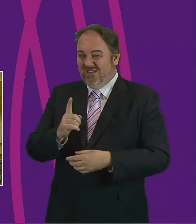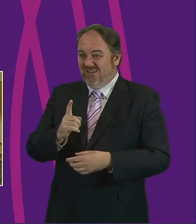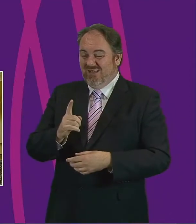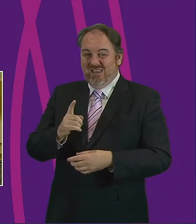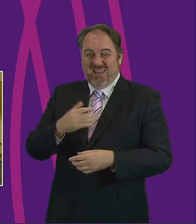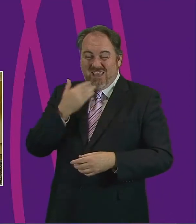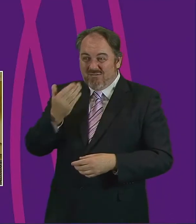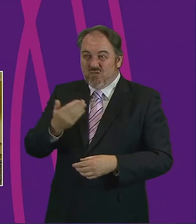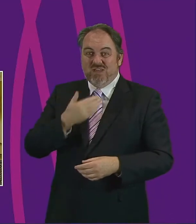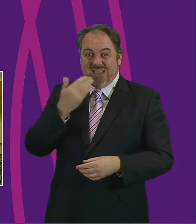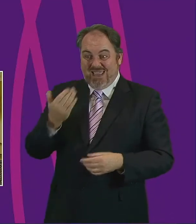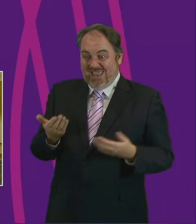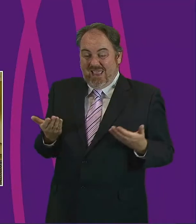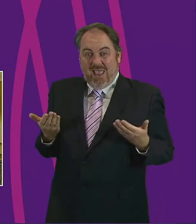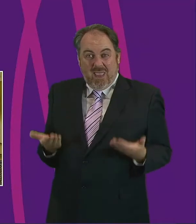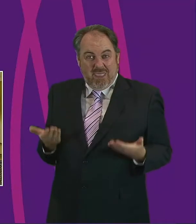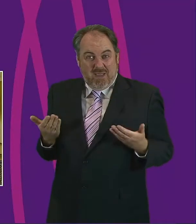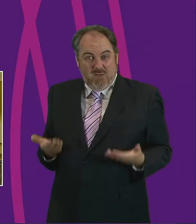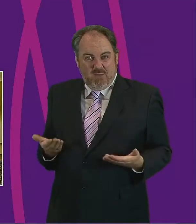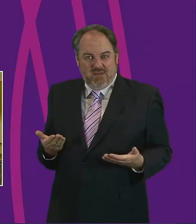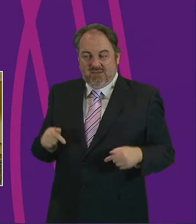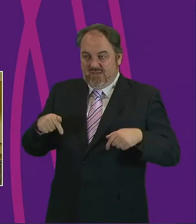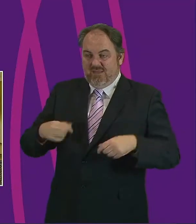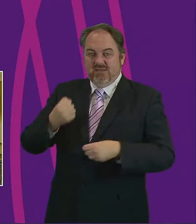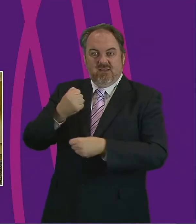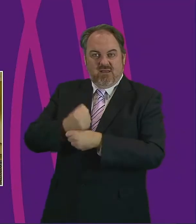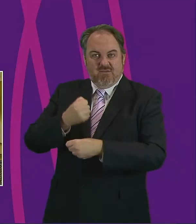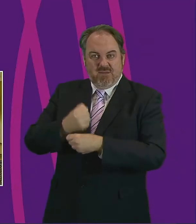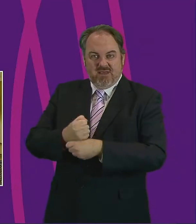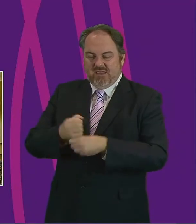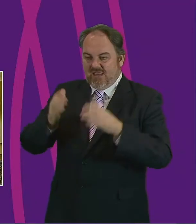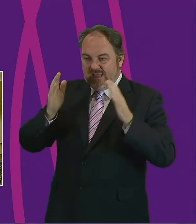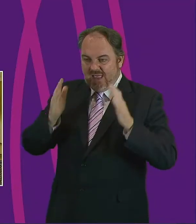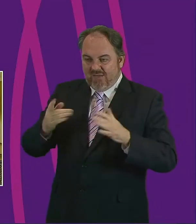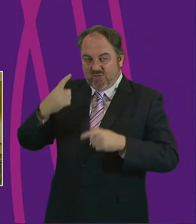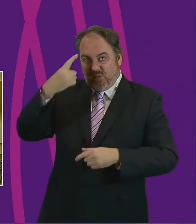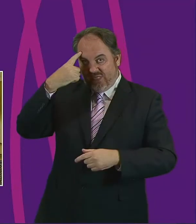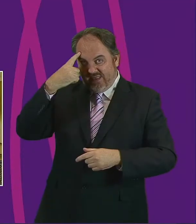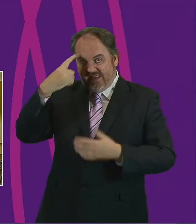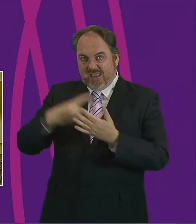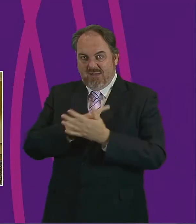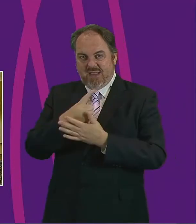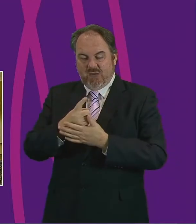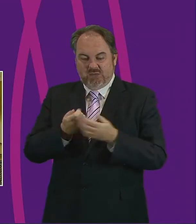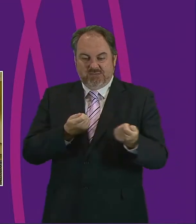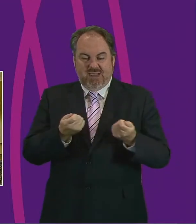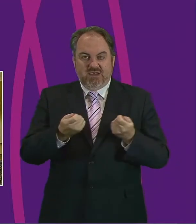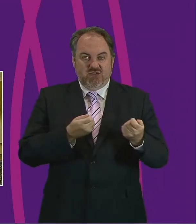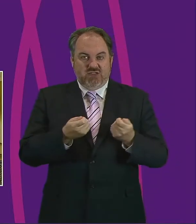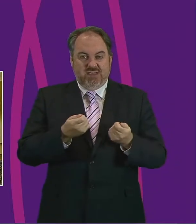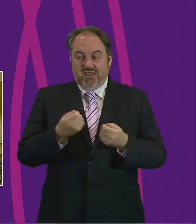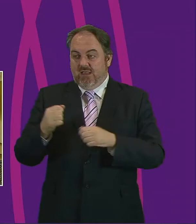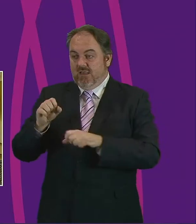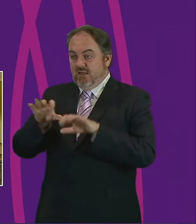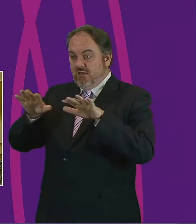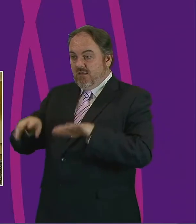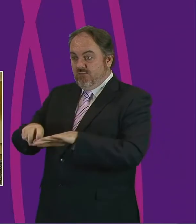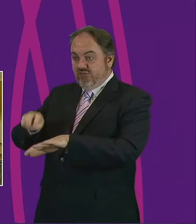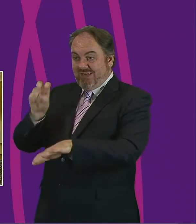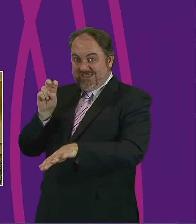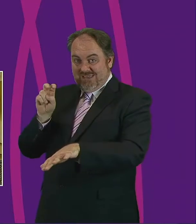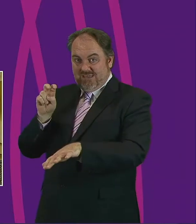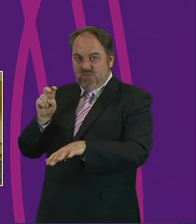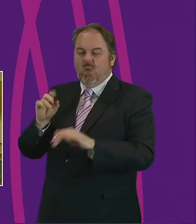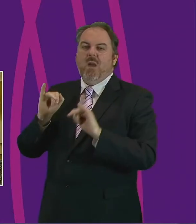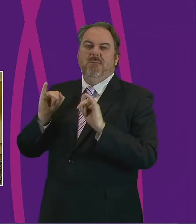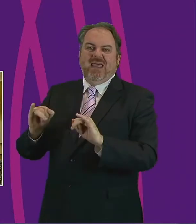every day, right now, the government are having to spend on looking at how we mitigate the impact of Brexit, and particularly a no or a